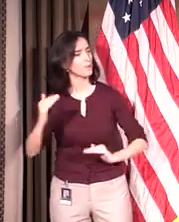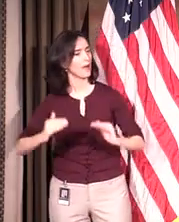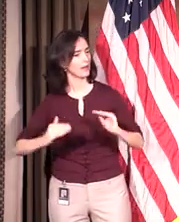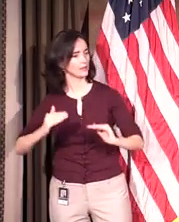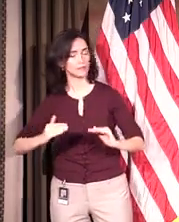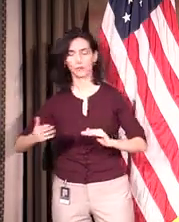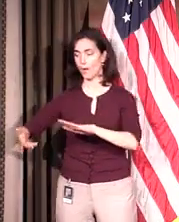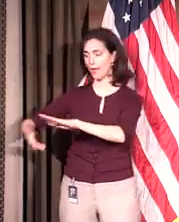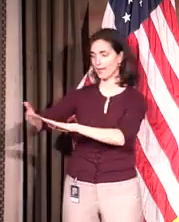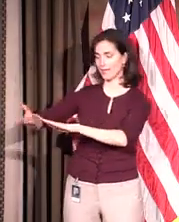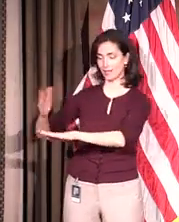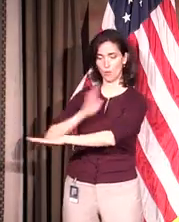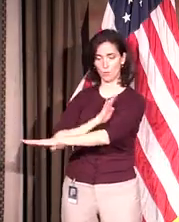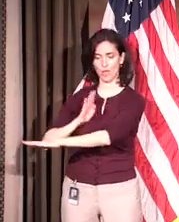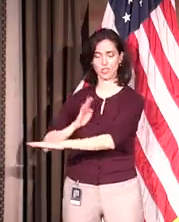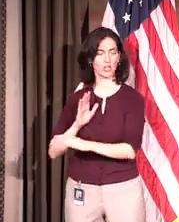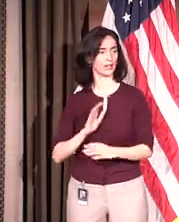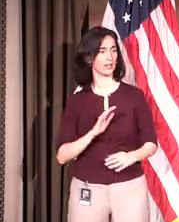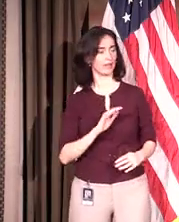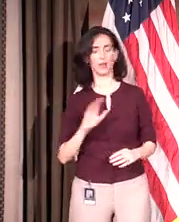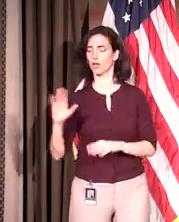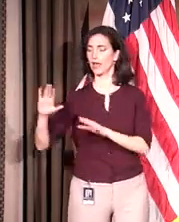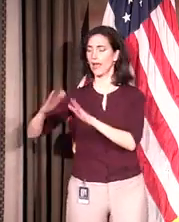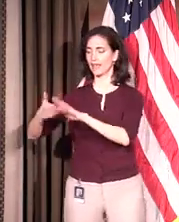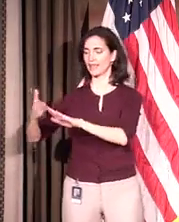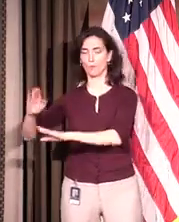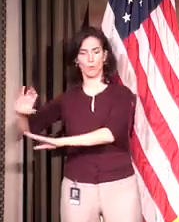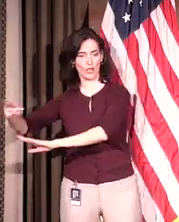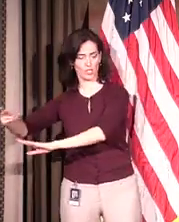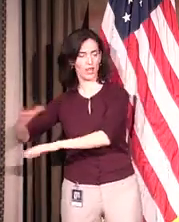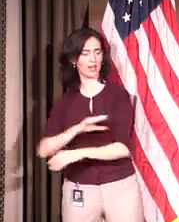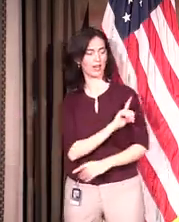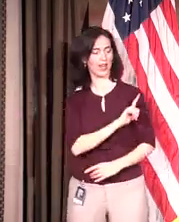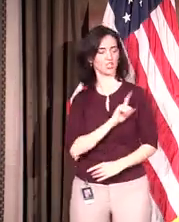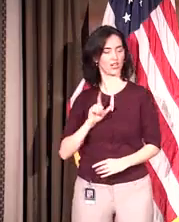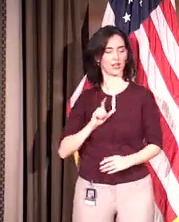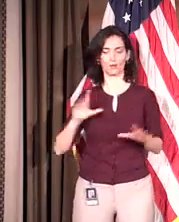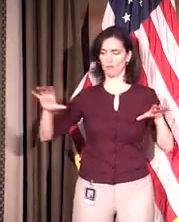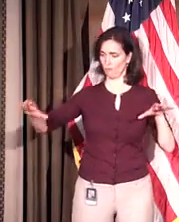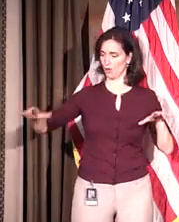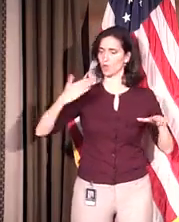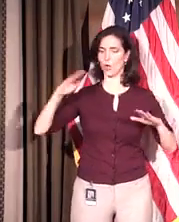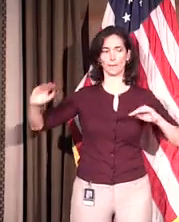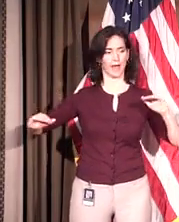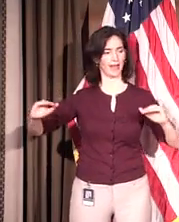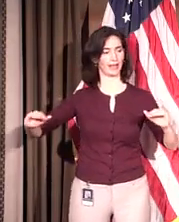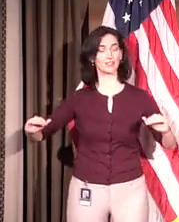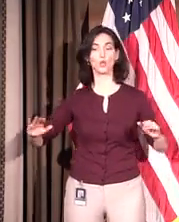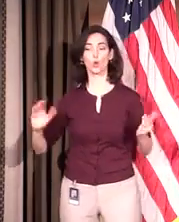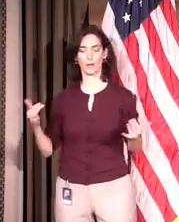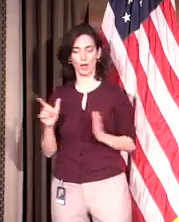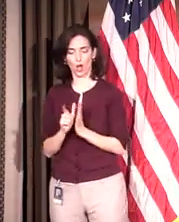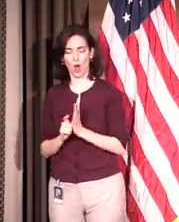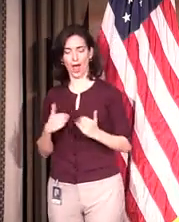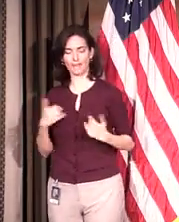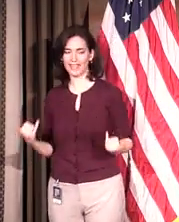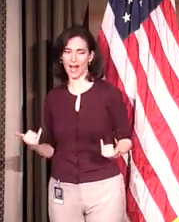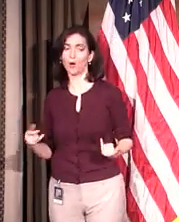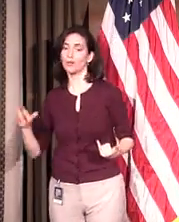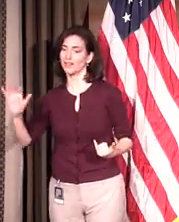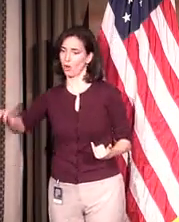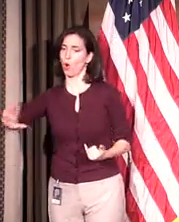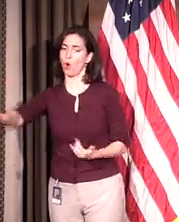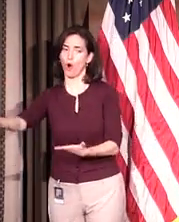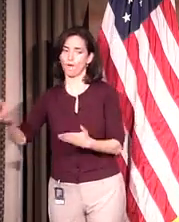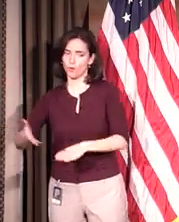the executive branch and the legislature. And so that actually is an improvement over existing law, but the idea that